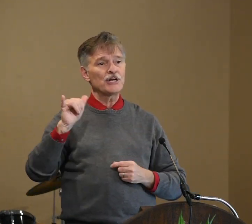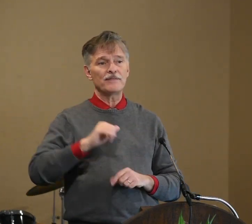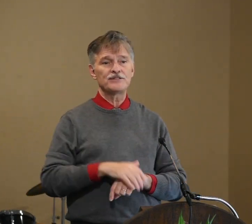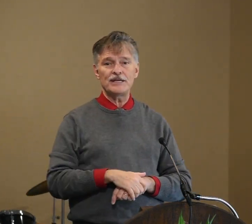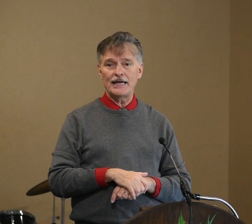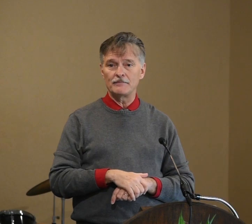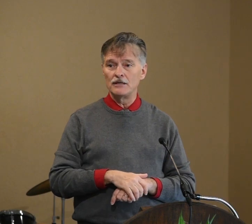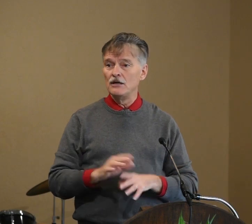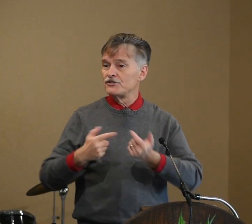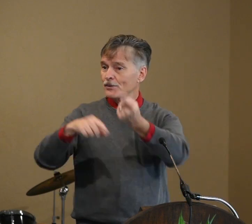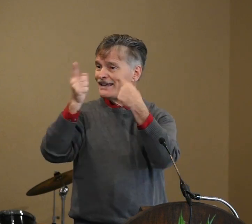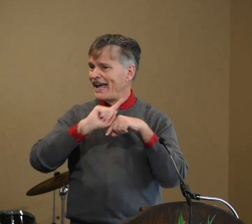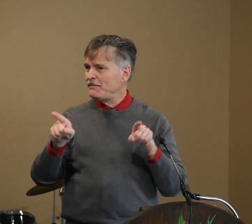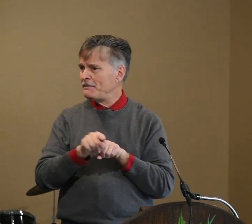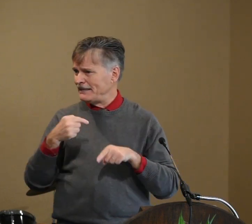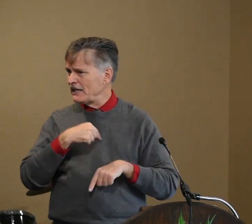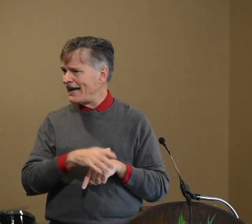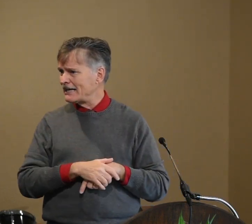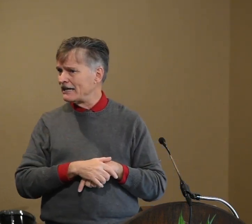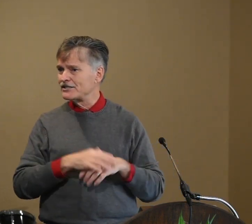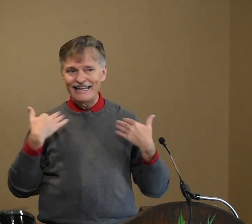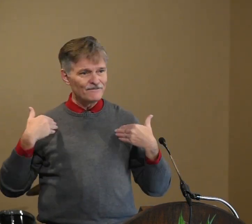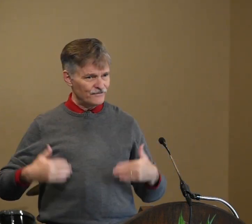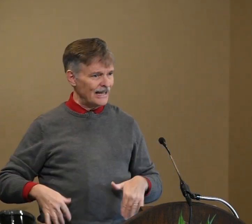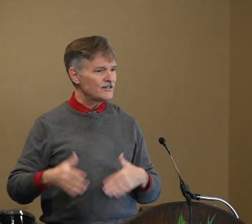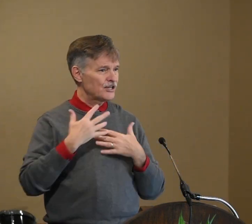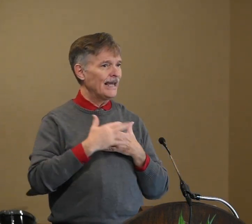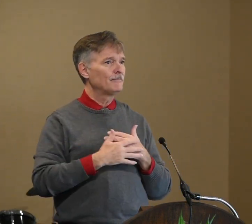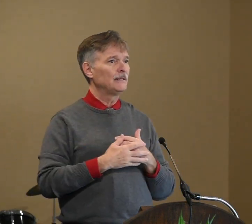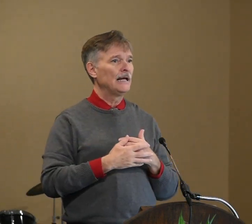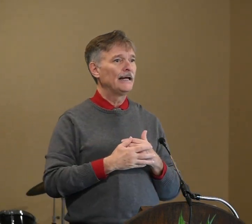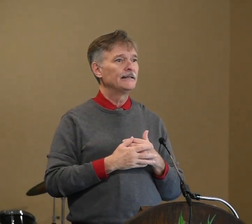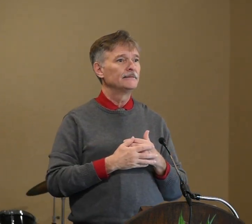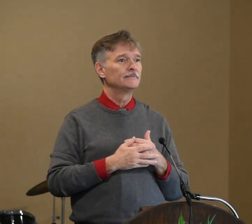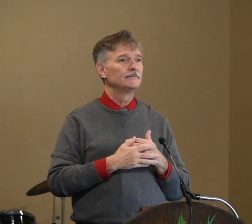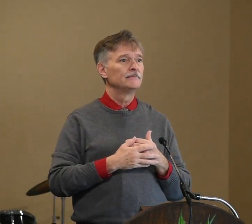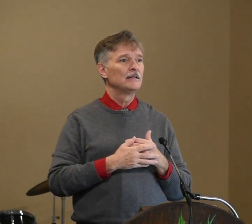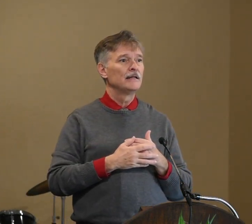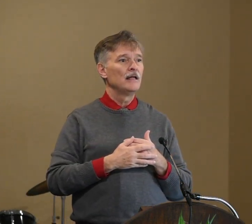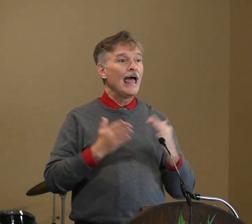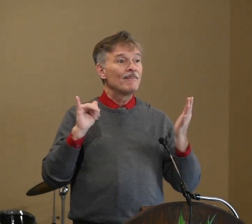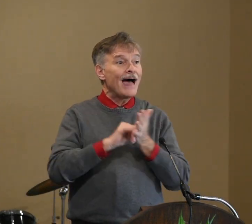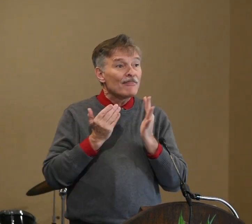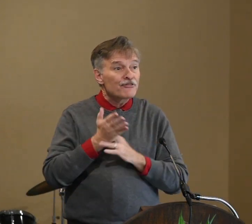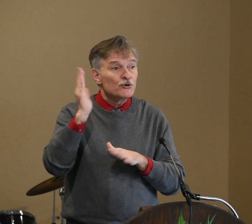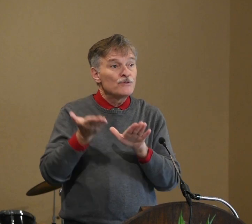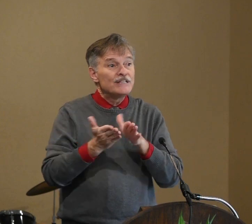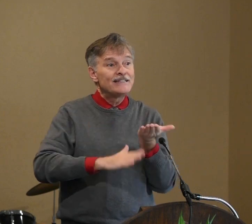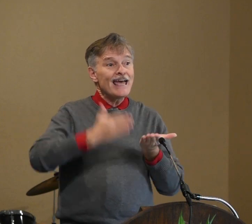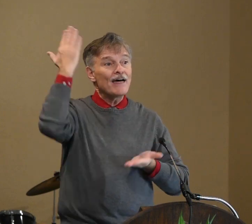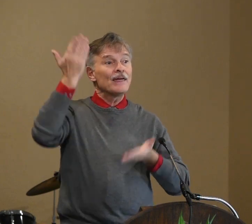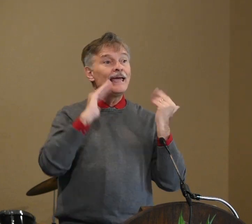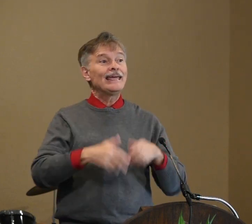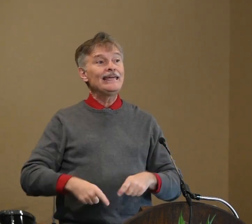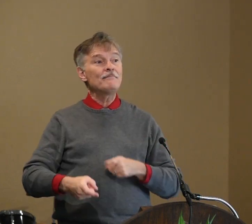of the same. So he came to be like us in flesh and blood, that through the death he